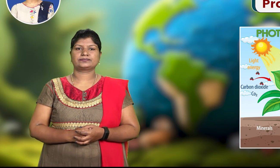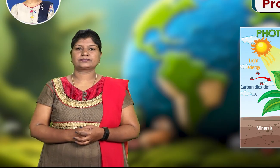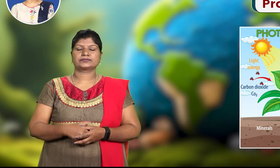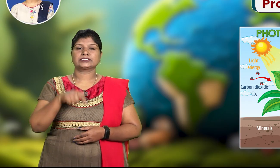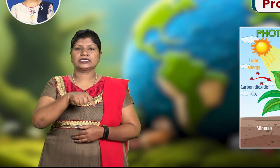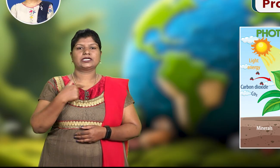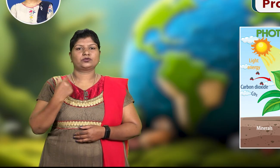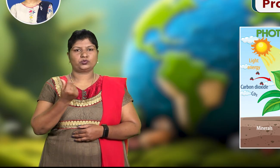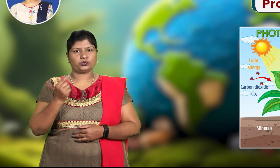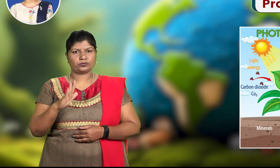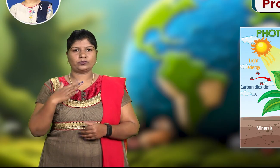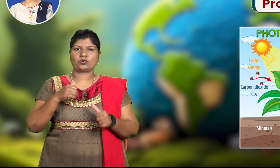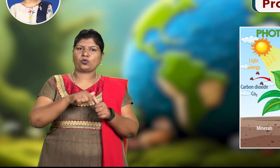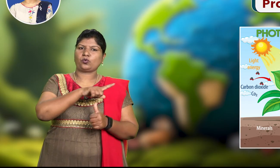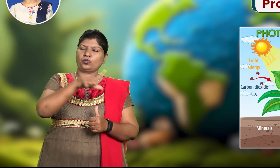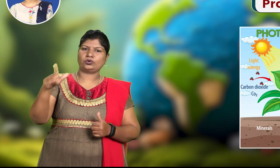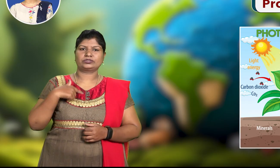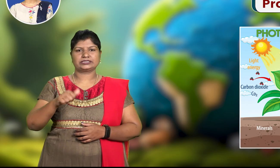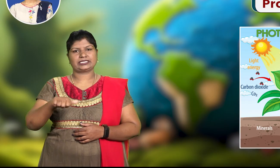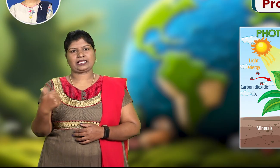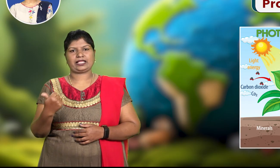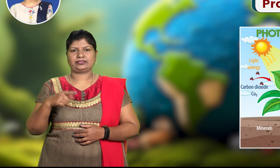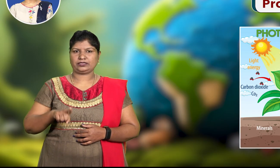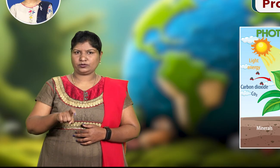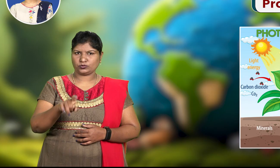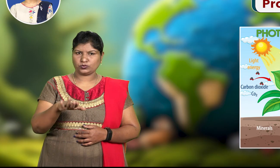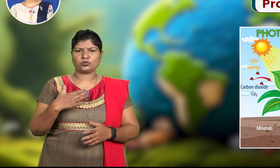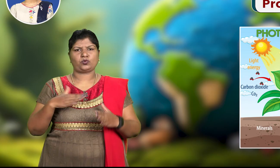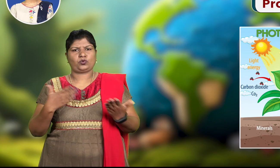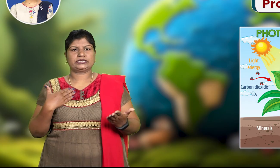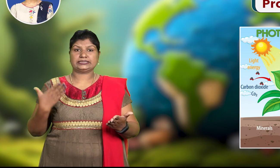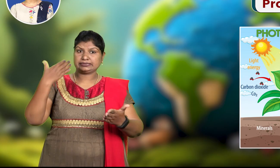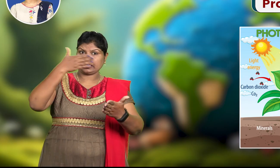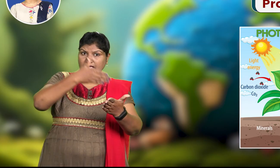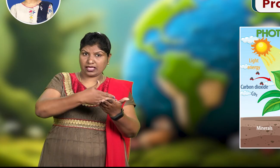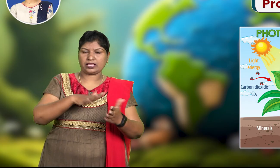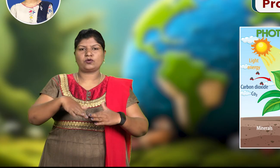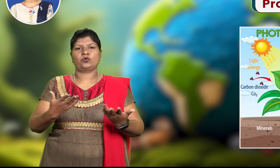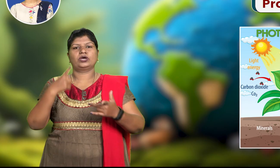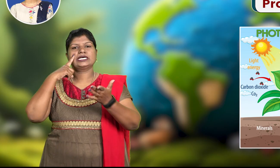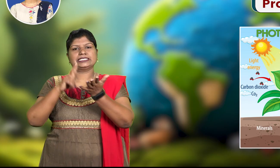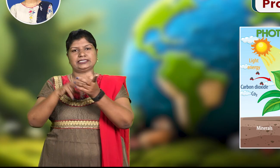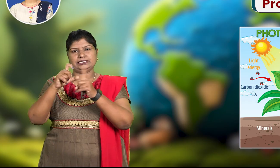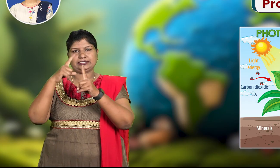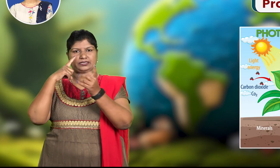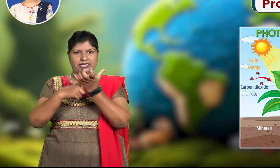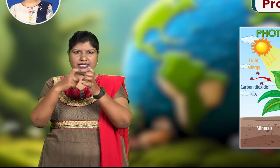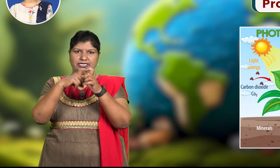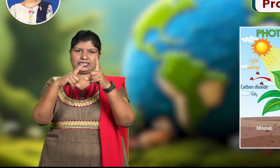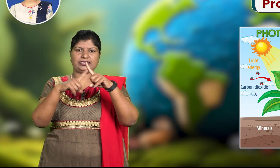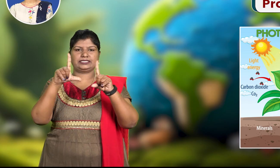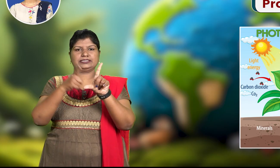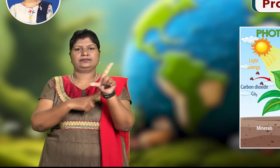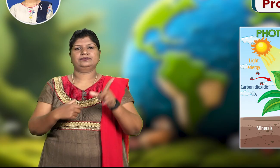is used by all other organisms, either directly or indirectly.